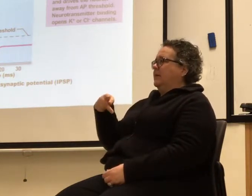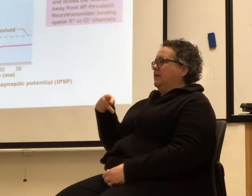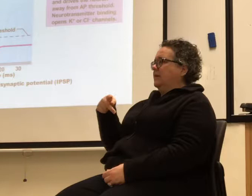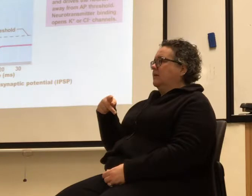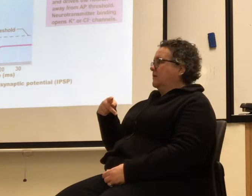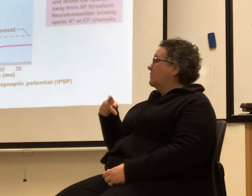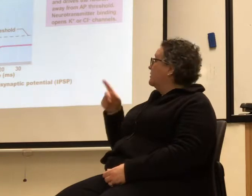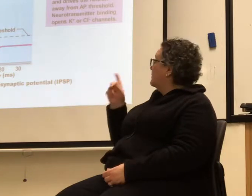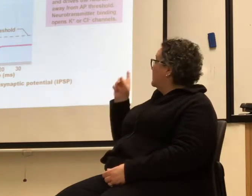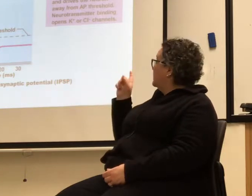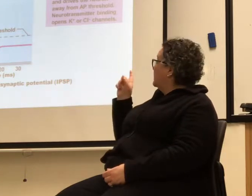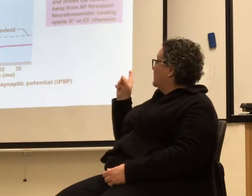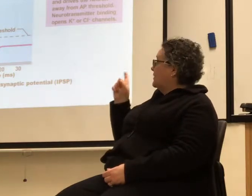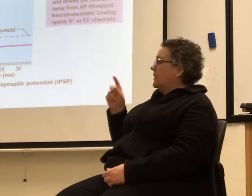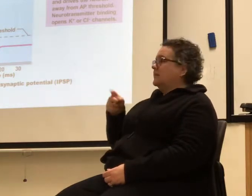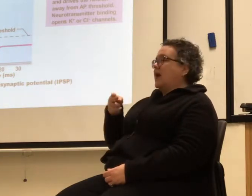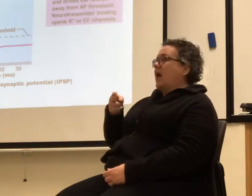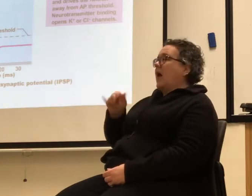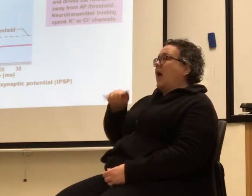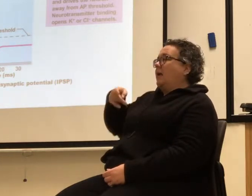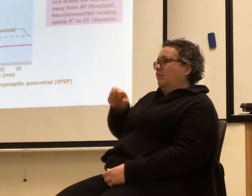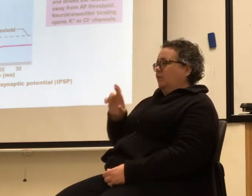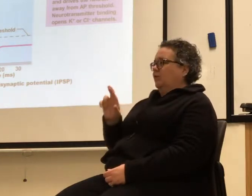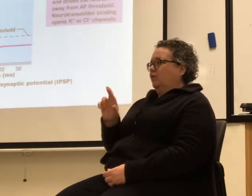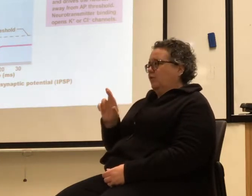So it's a hyperpolarization.